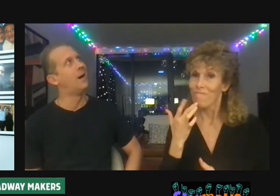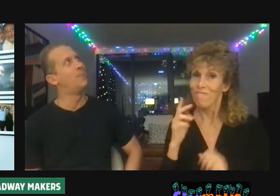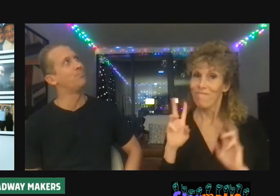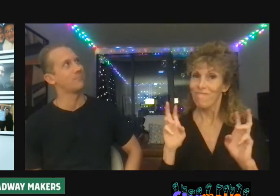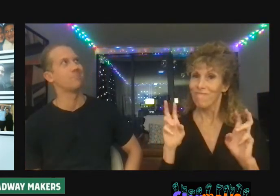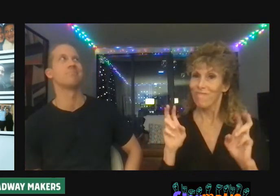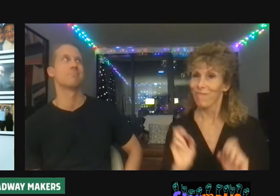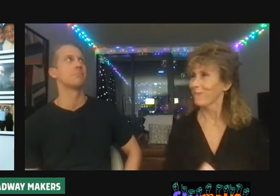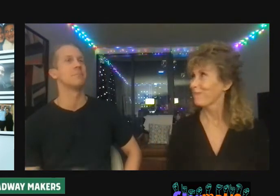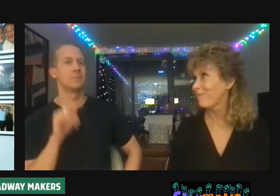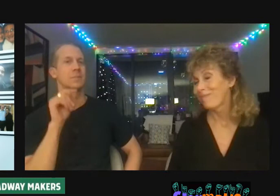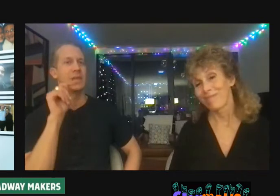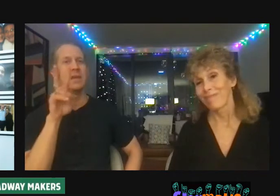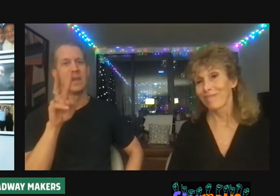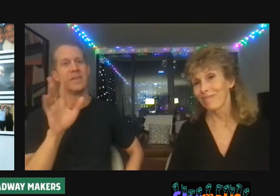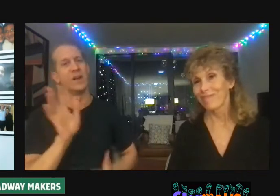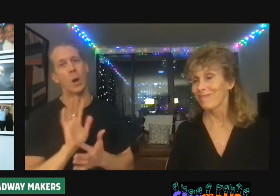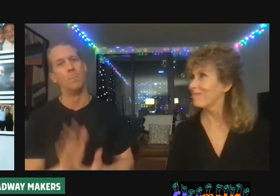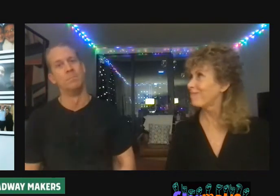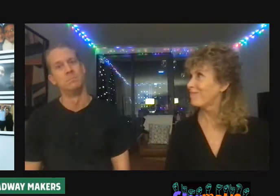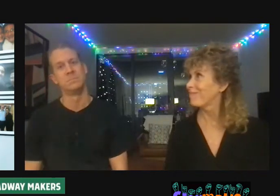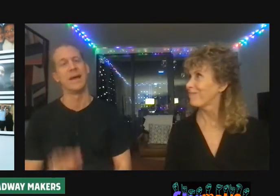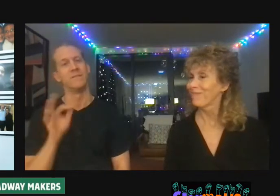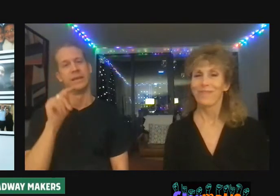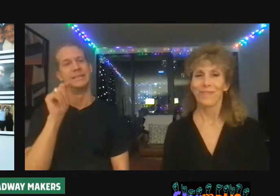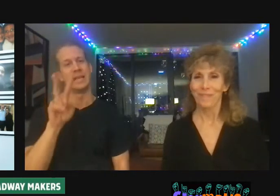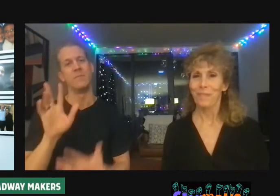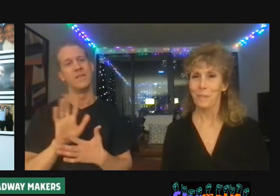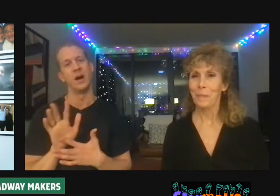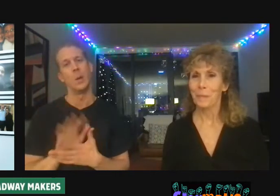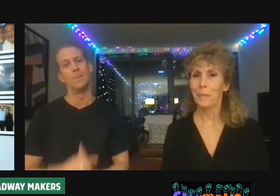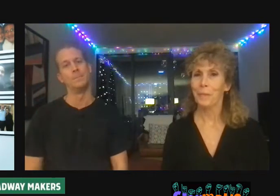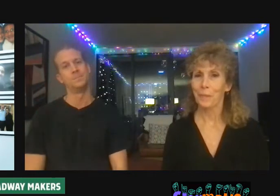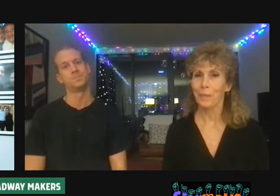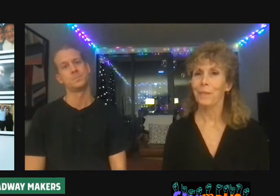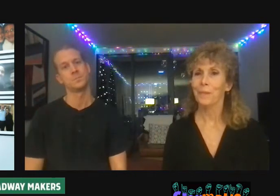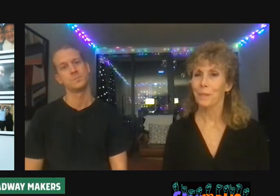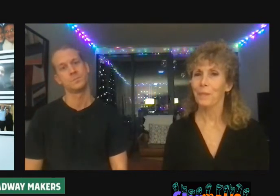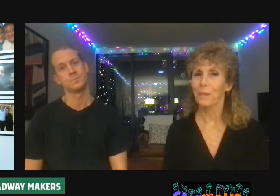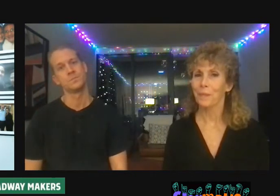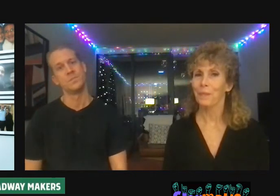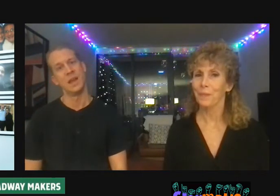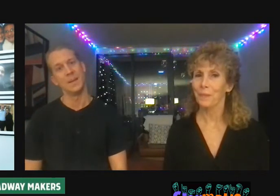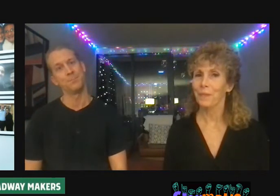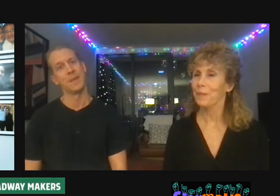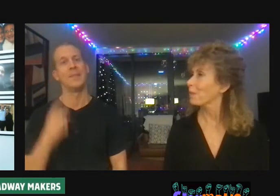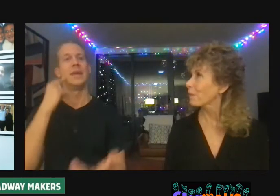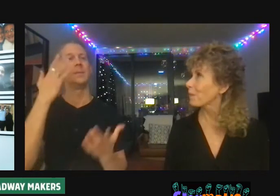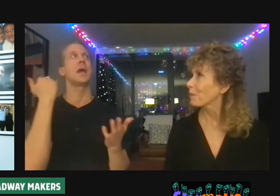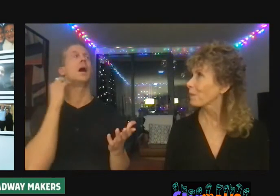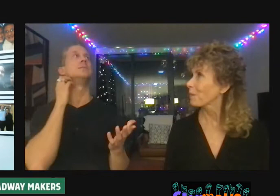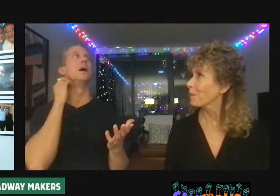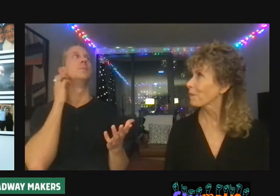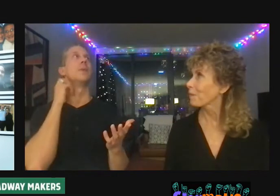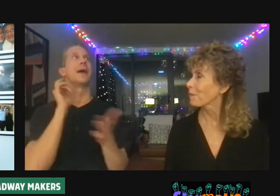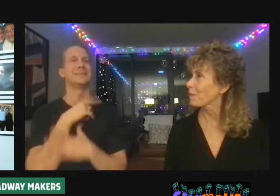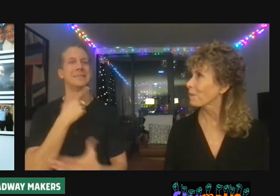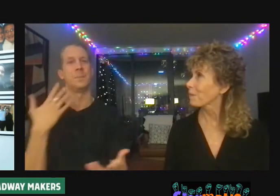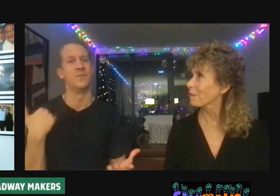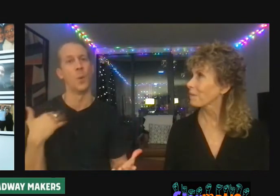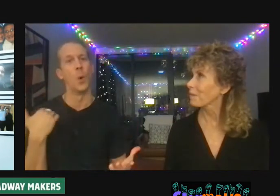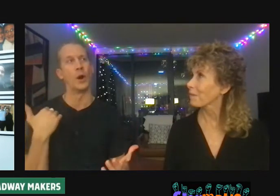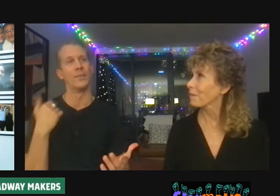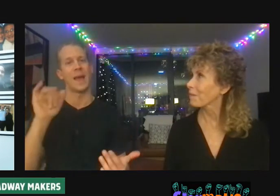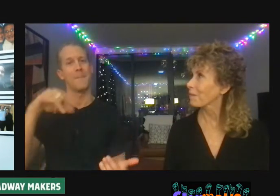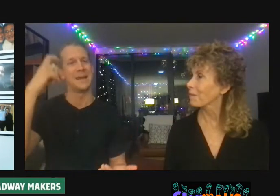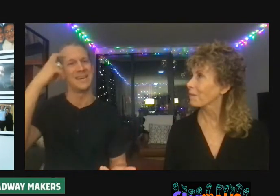ooh. TV film, definitely TV film. Yeah, I think because, like I